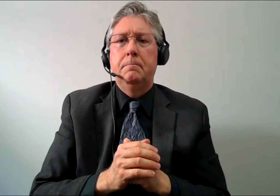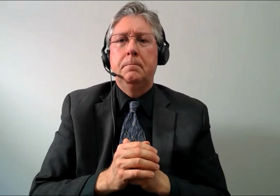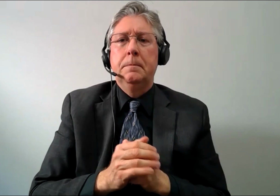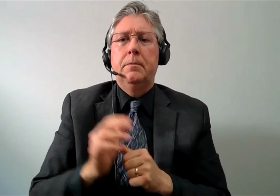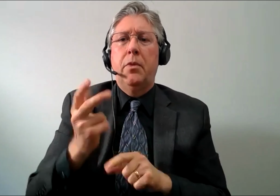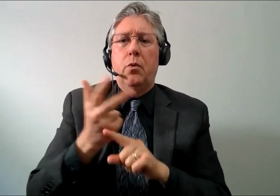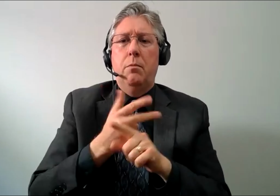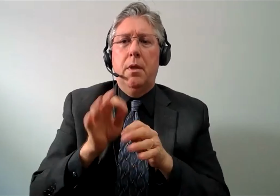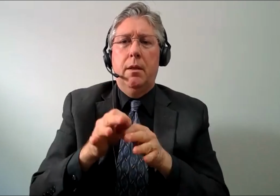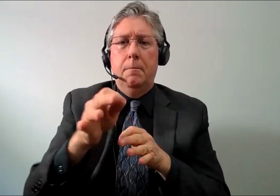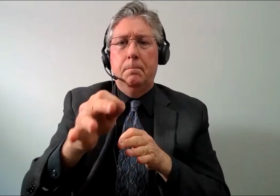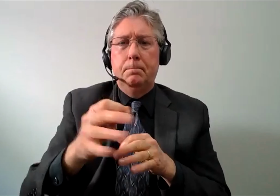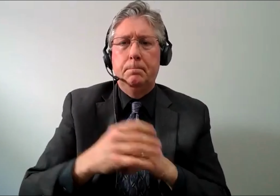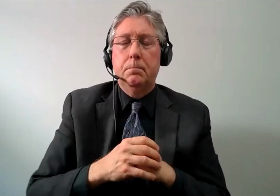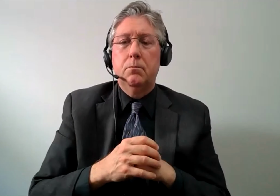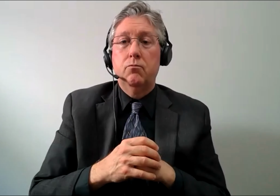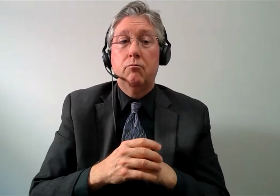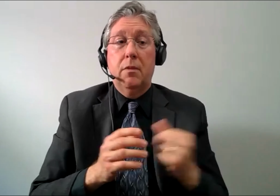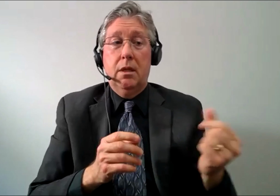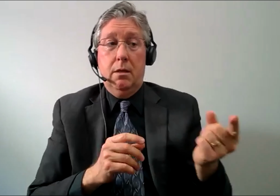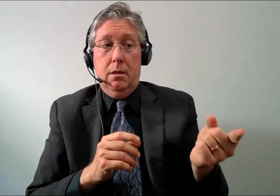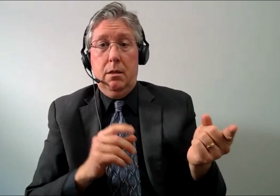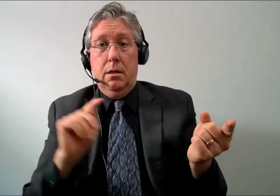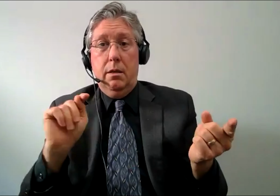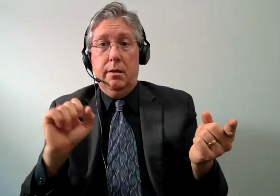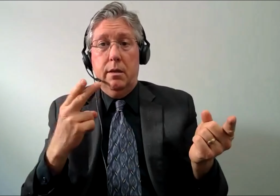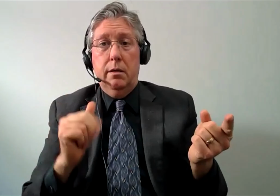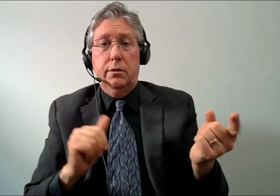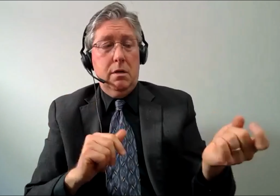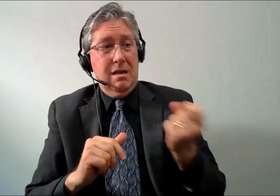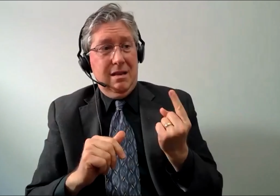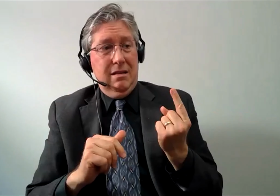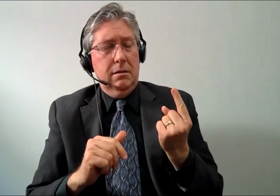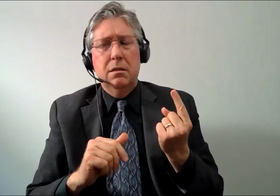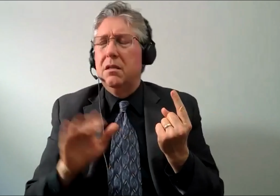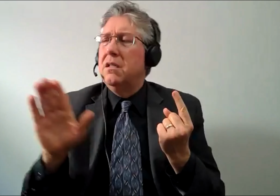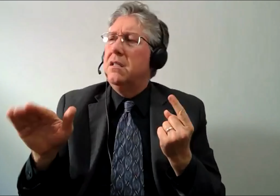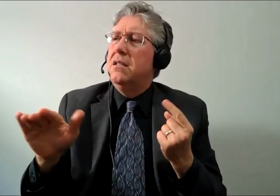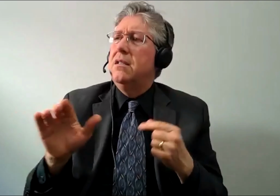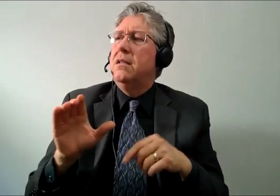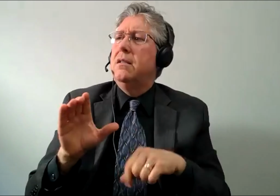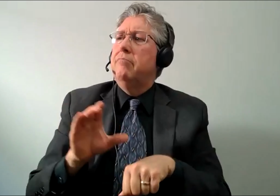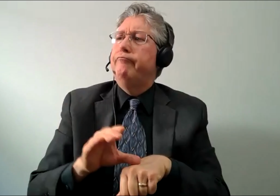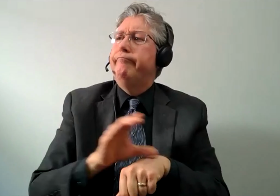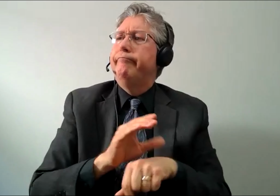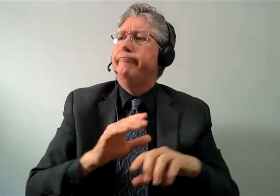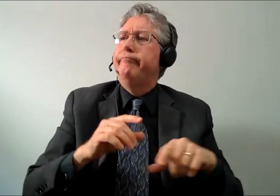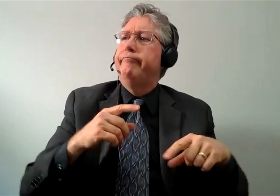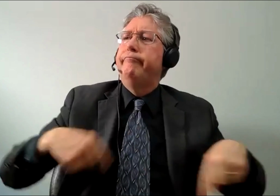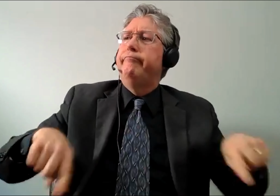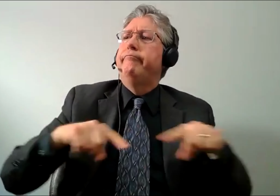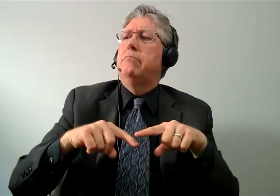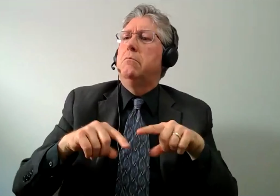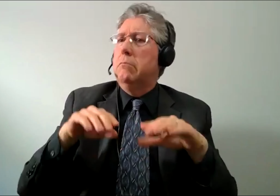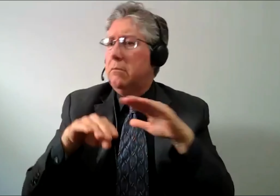And then Tasha asked a question in the chat. Where can Coloradians access the rules